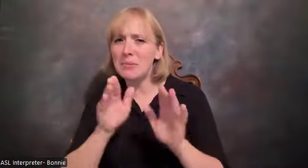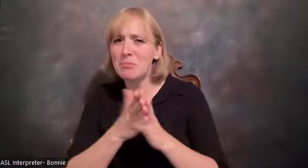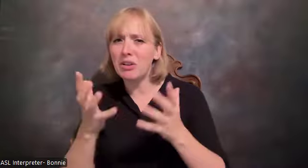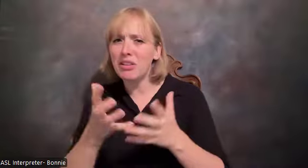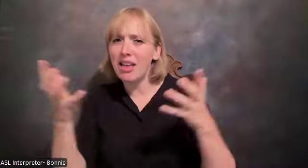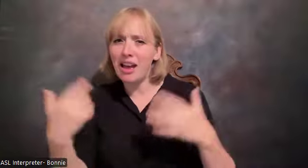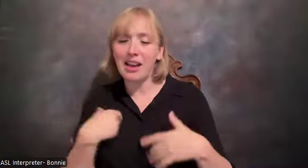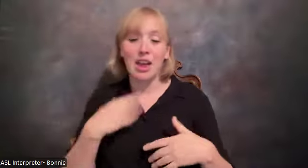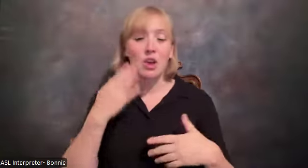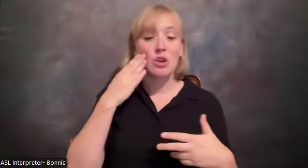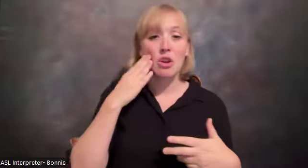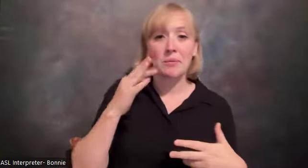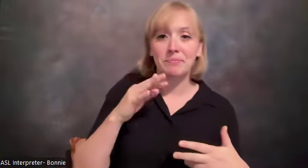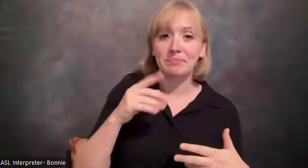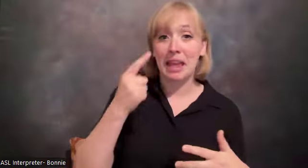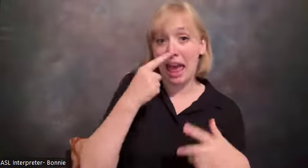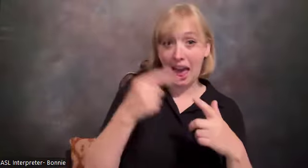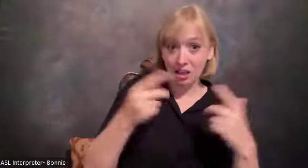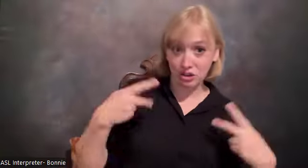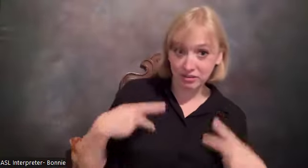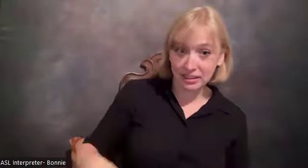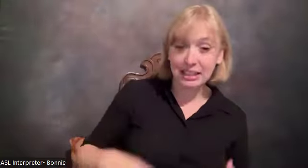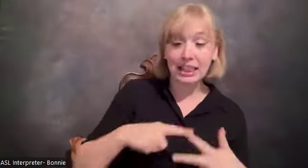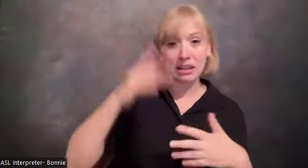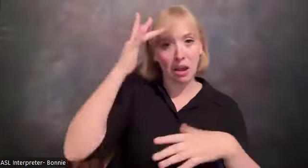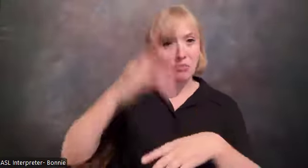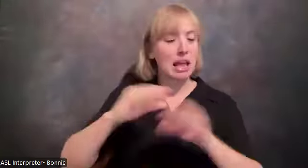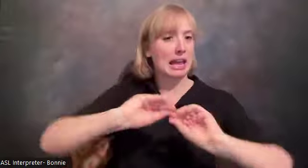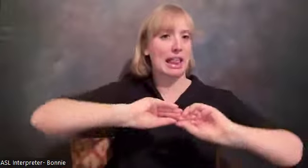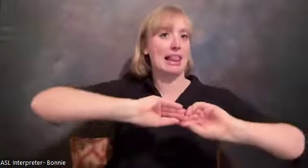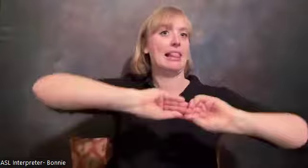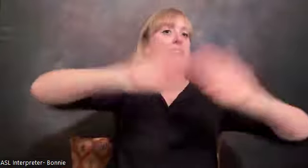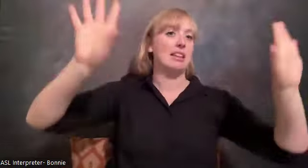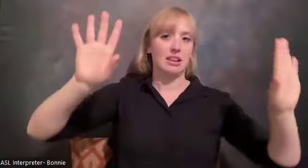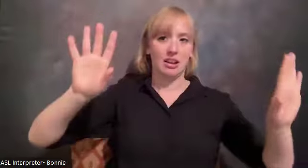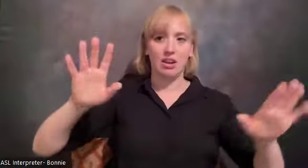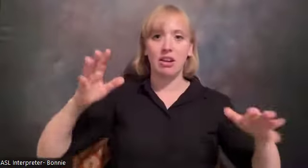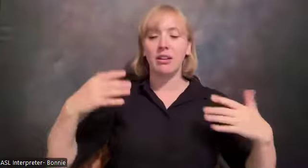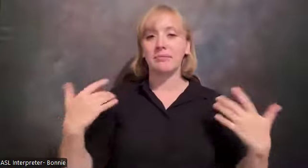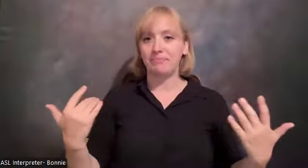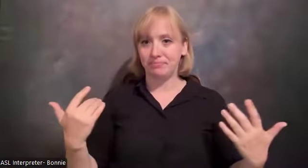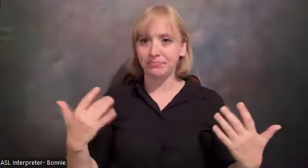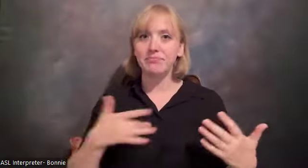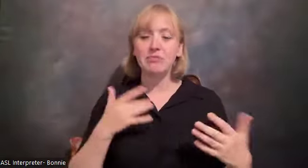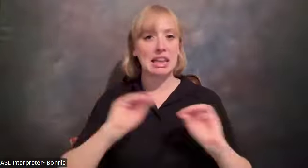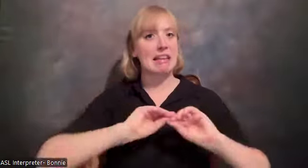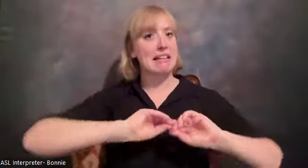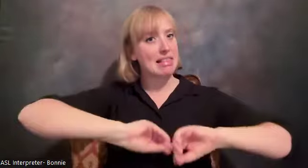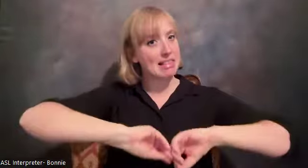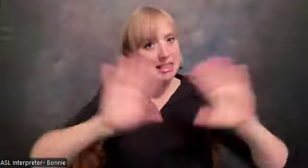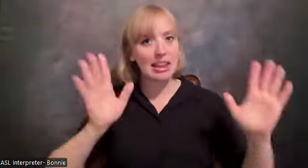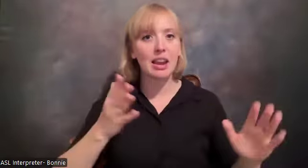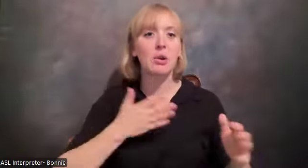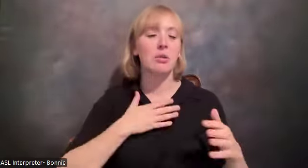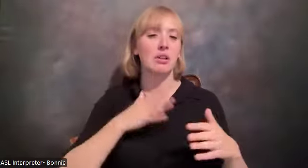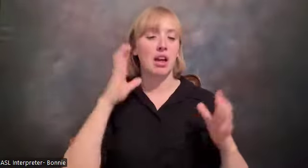clear as the allergy of the body and the obsession of the mind, the mental and physical abnormality in my relationship